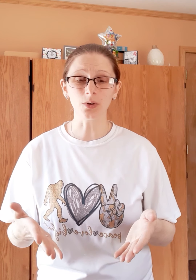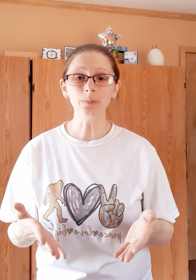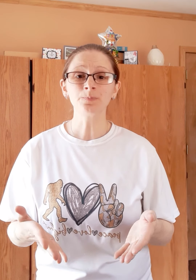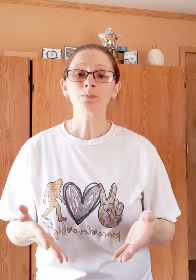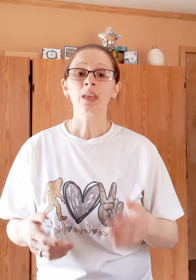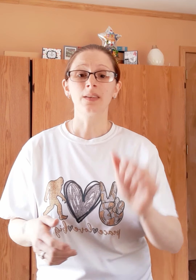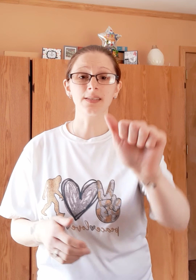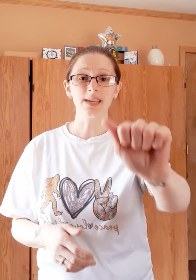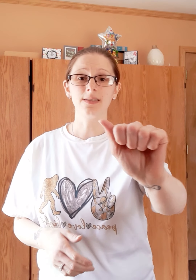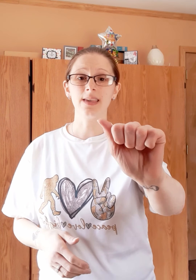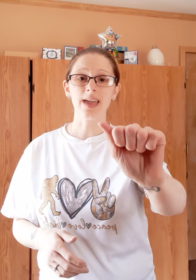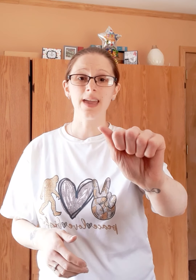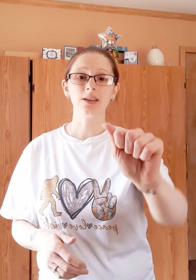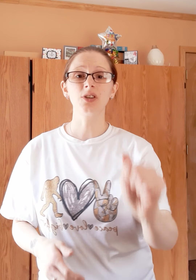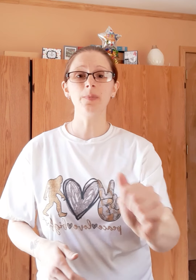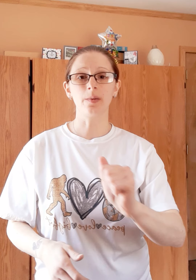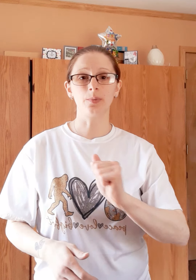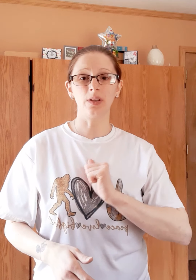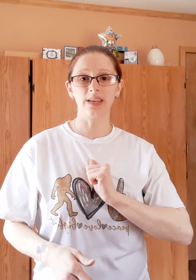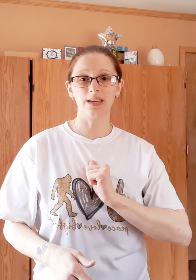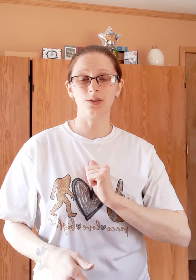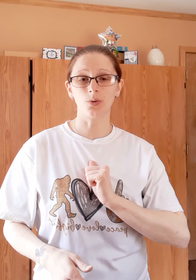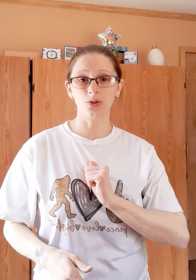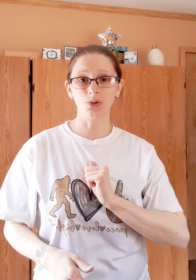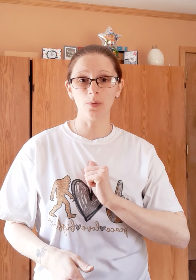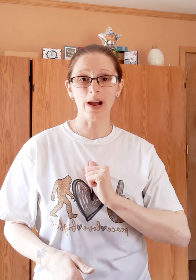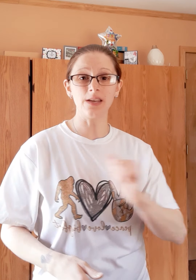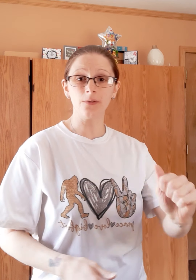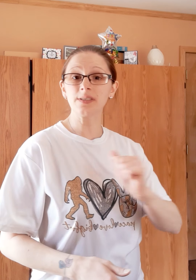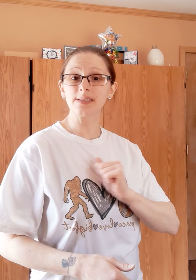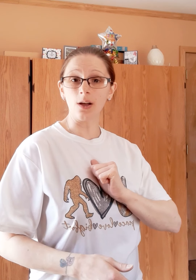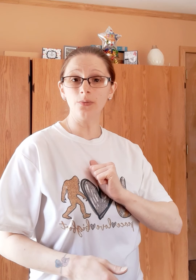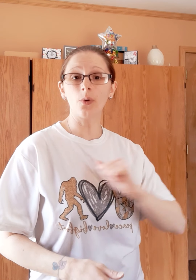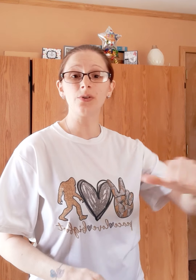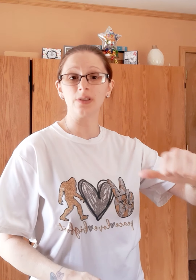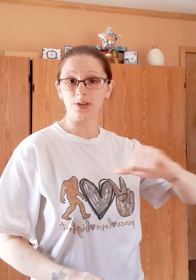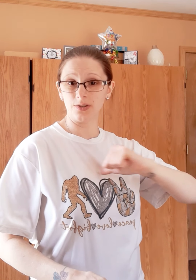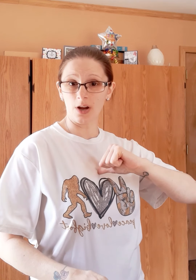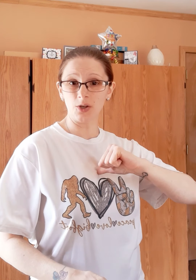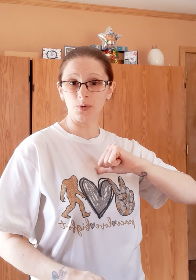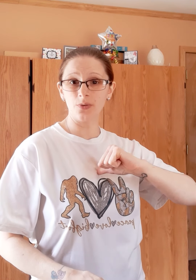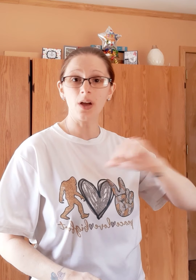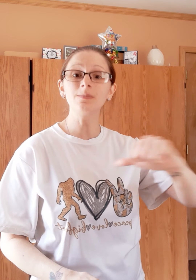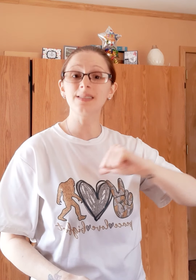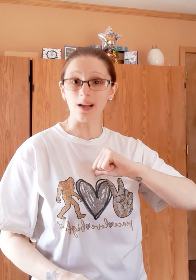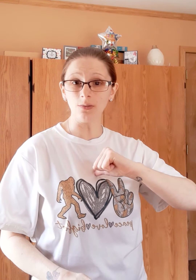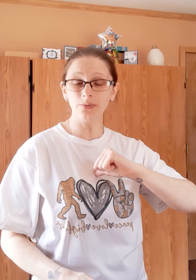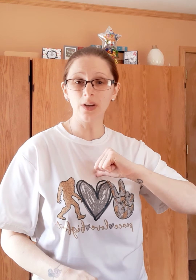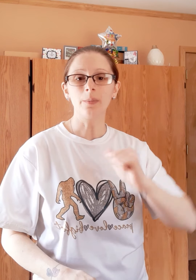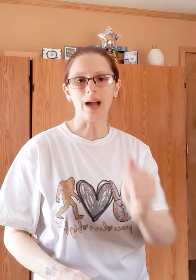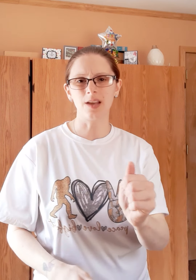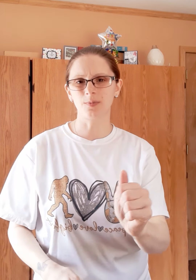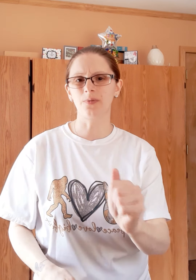self-control. This is taking the A hand shape and pulling it in towards your body for self, or you can like touch with your thumb, self. I just prefer this